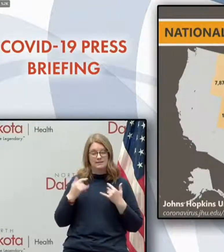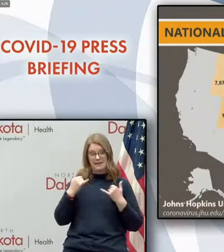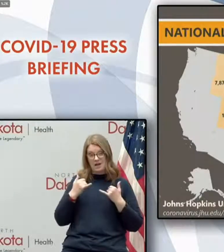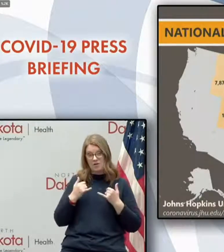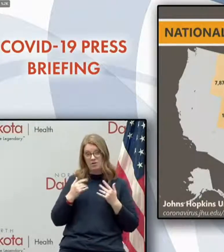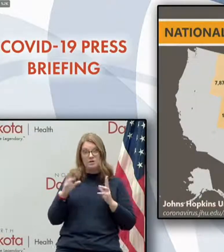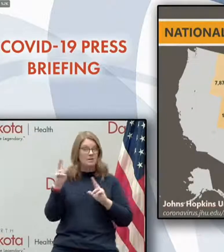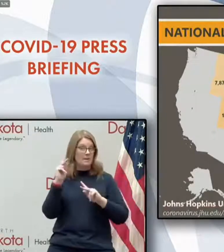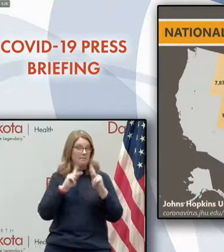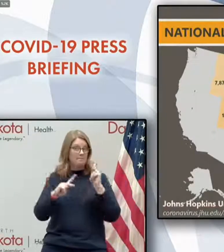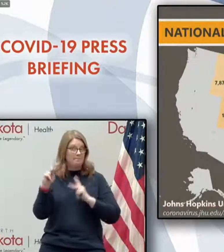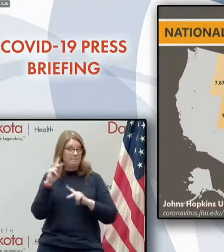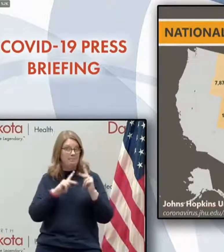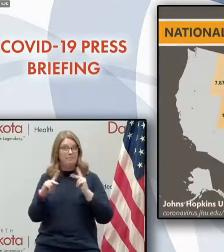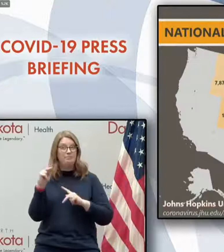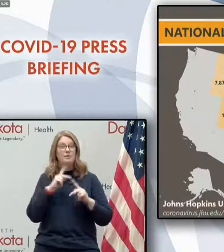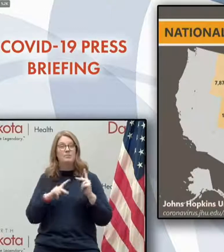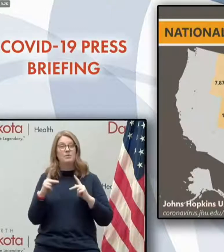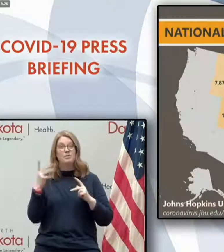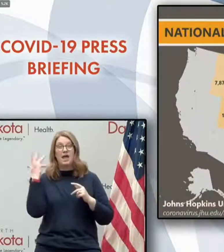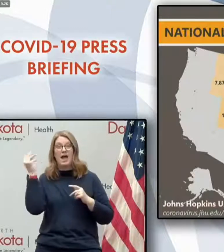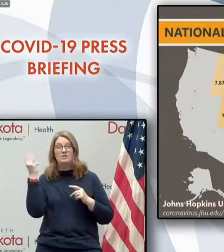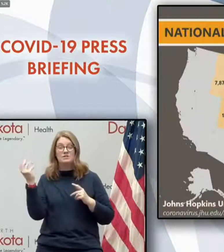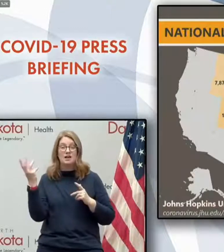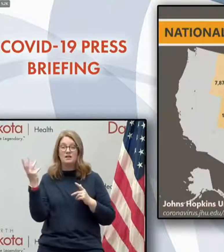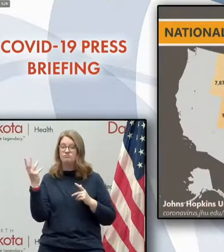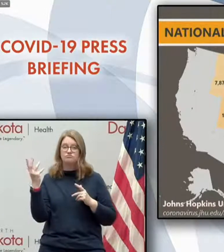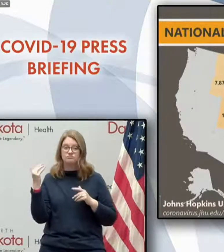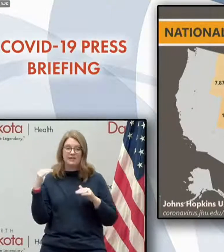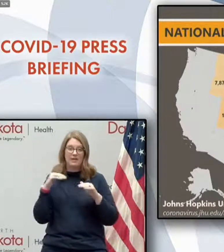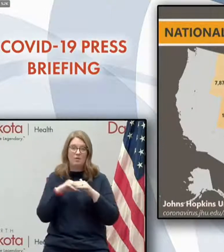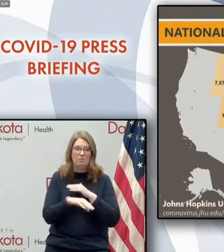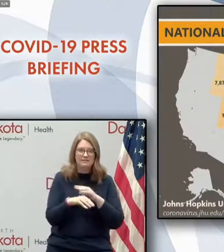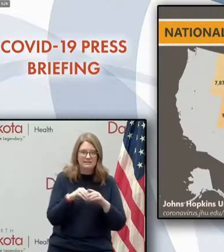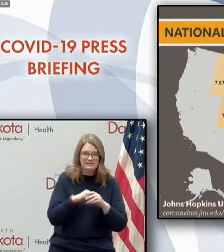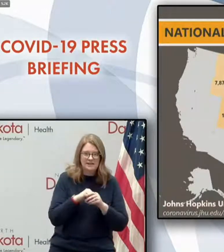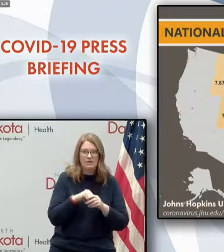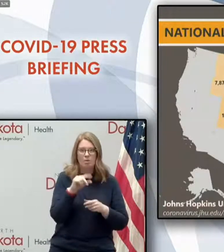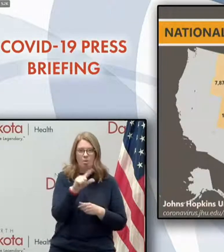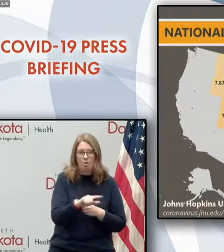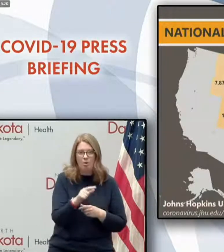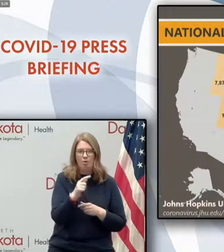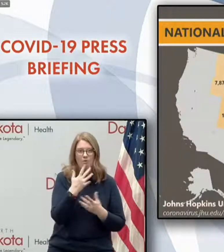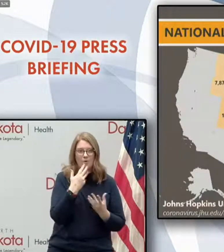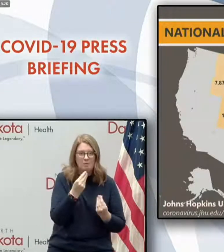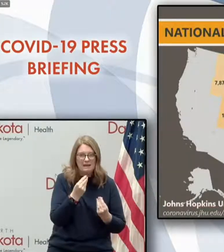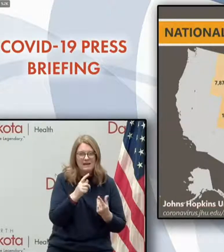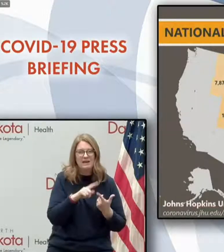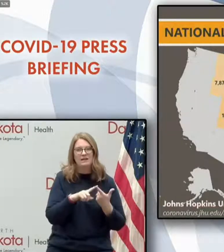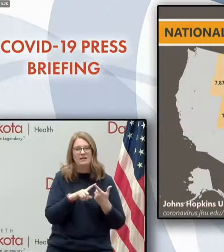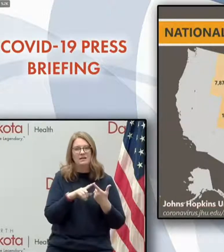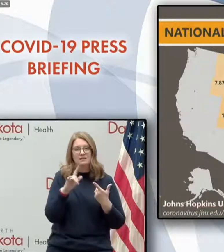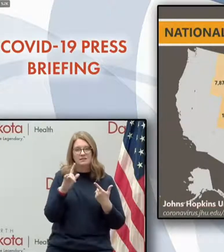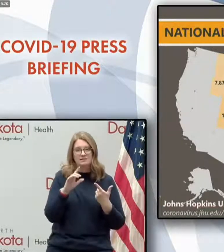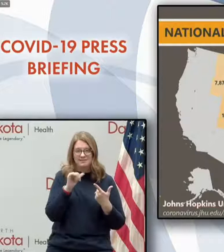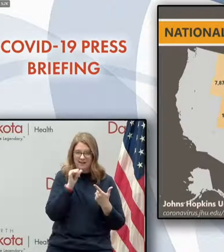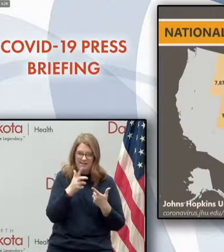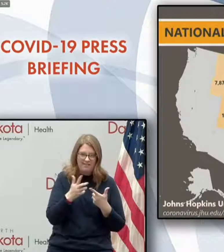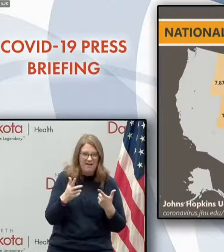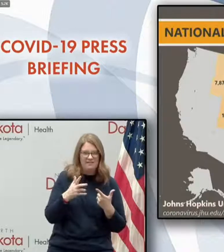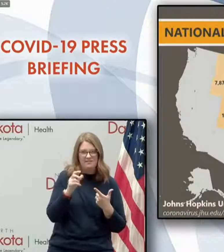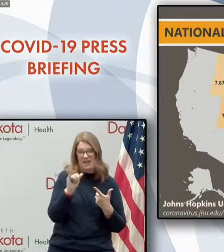inside in areas with lower humidity and perhaps less positive air